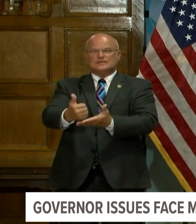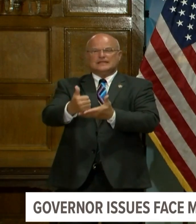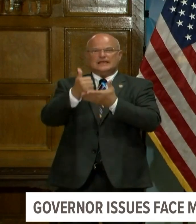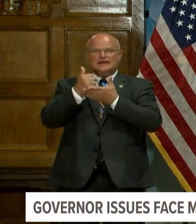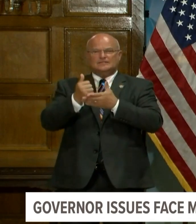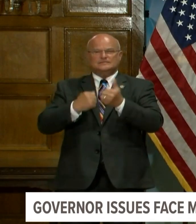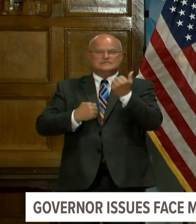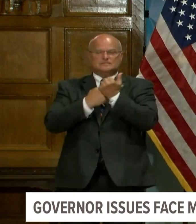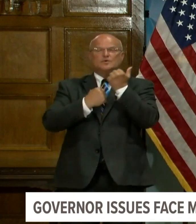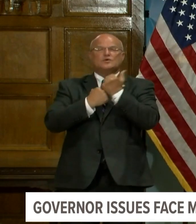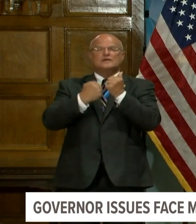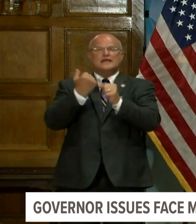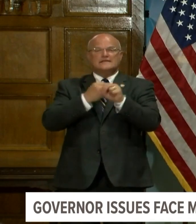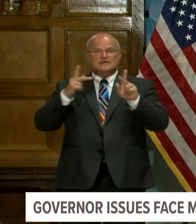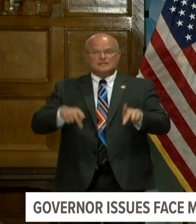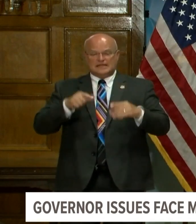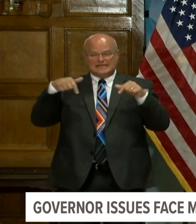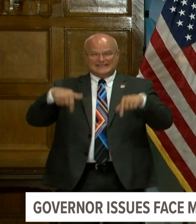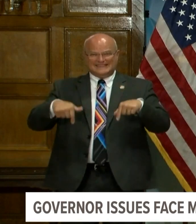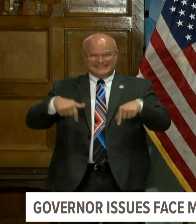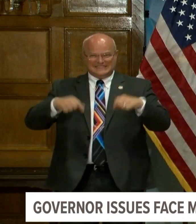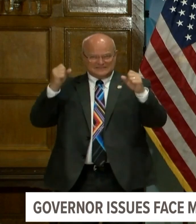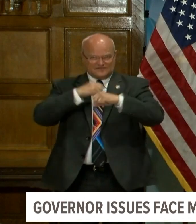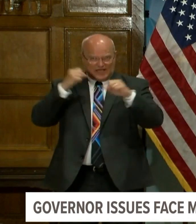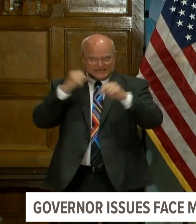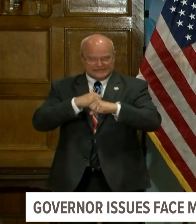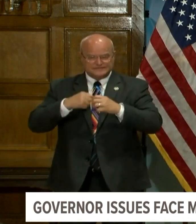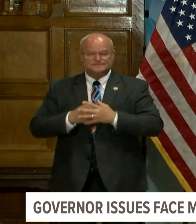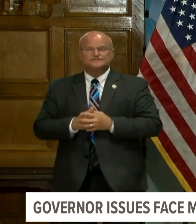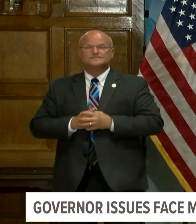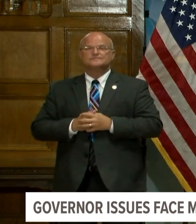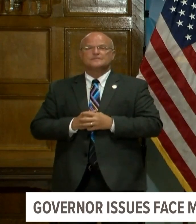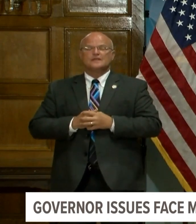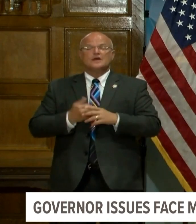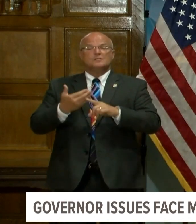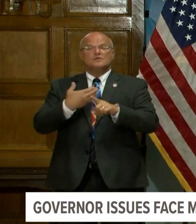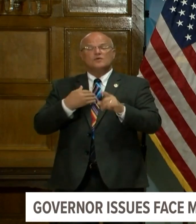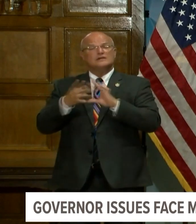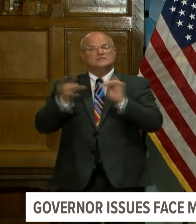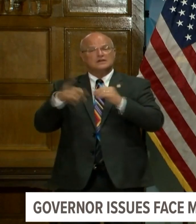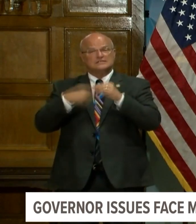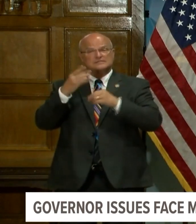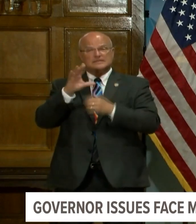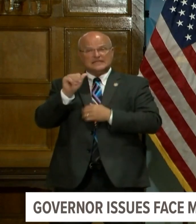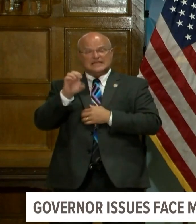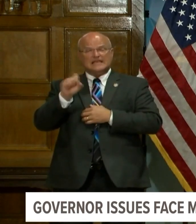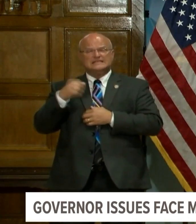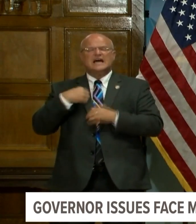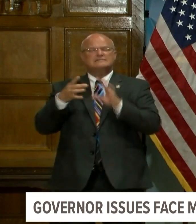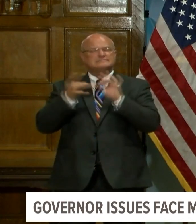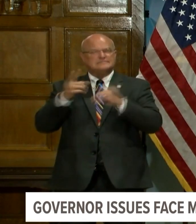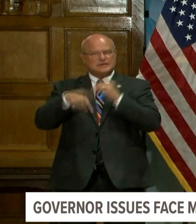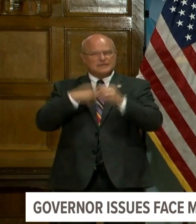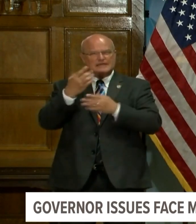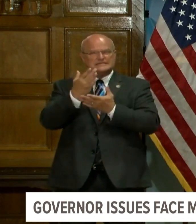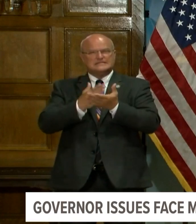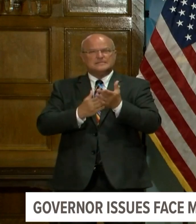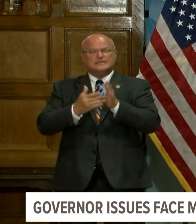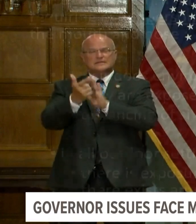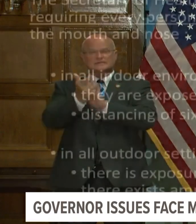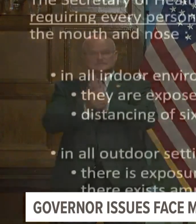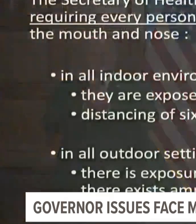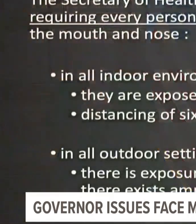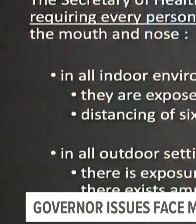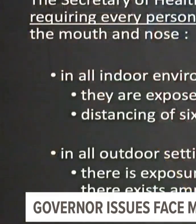of everyone in this fight. And let me, before I go into the cases, review some of the elements of this. If you go